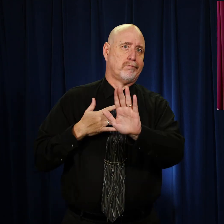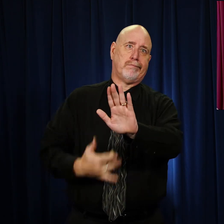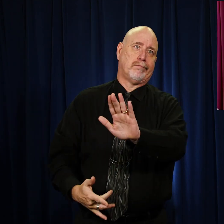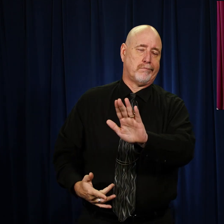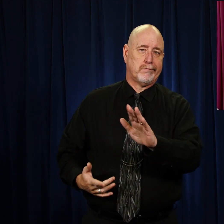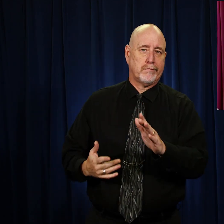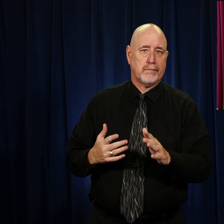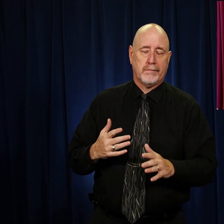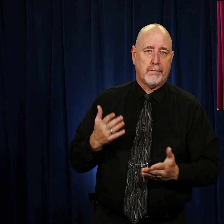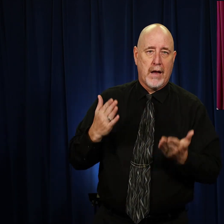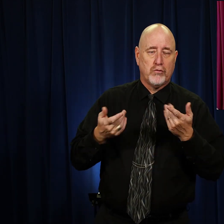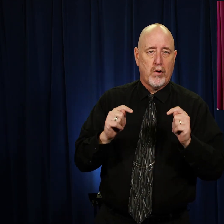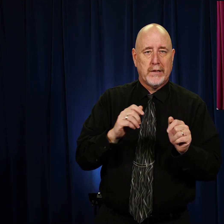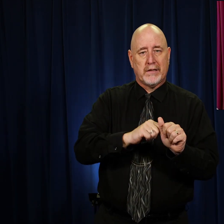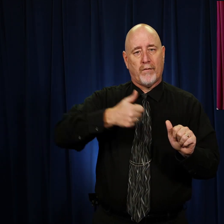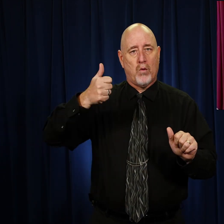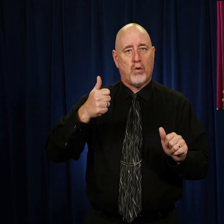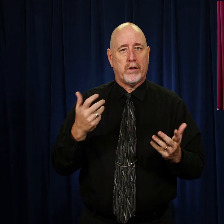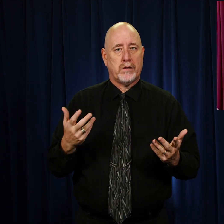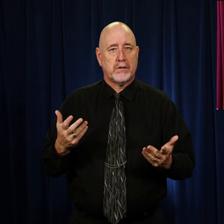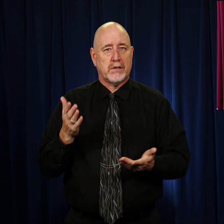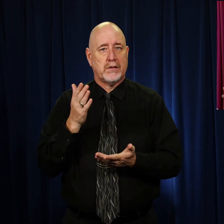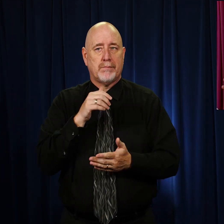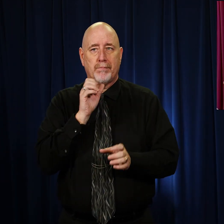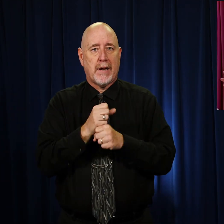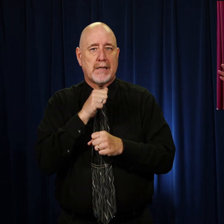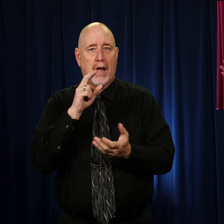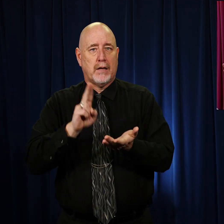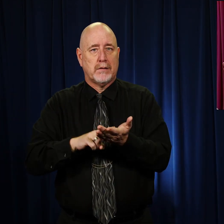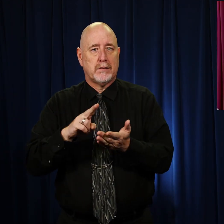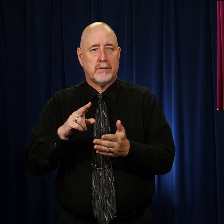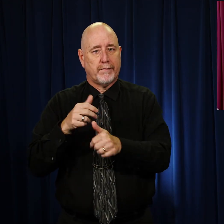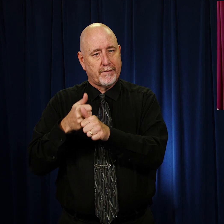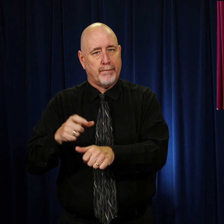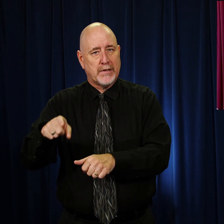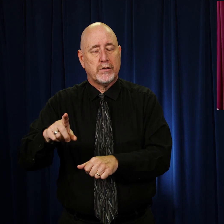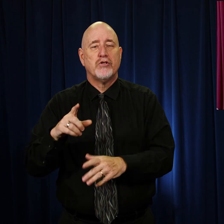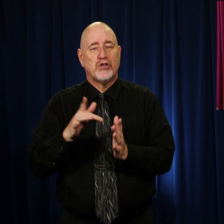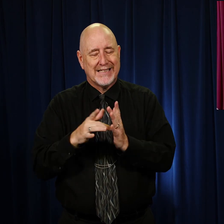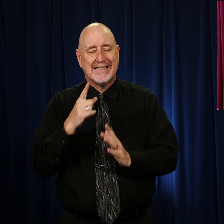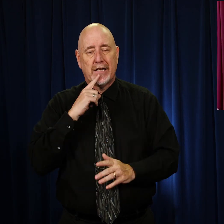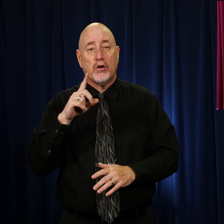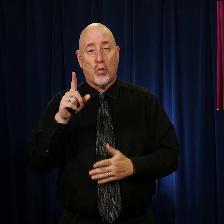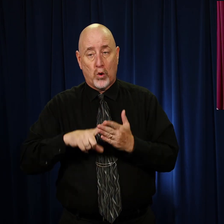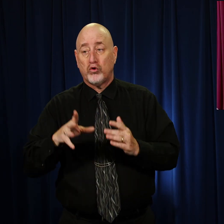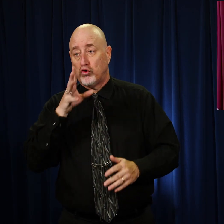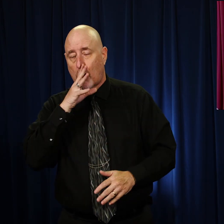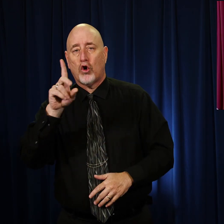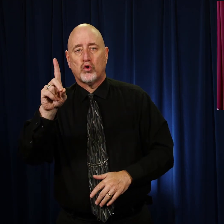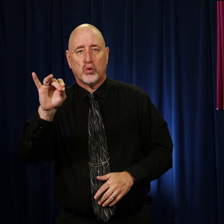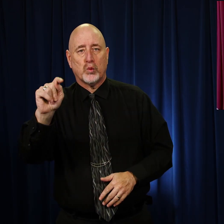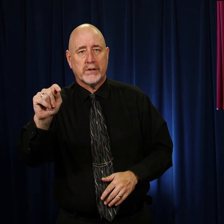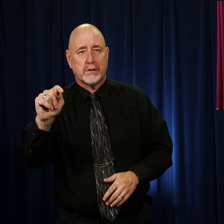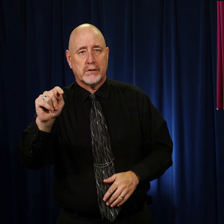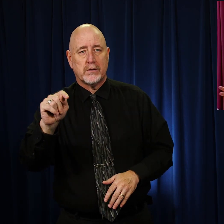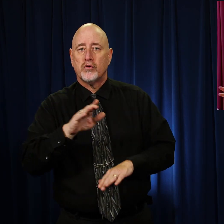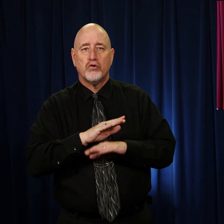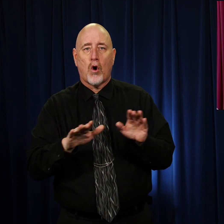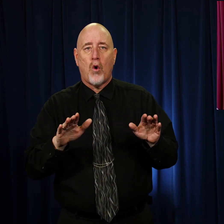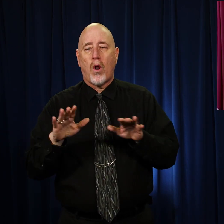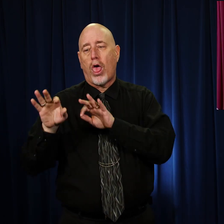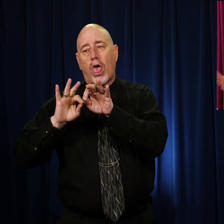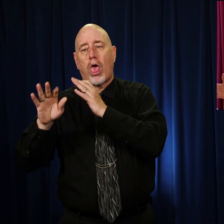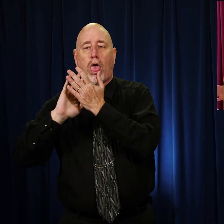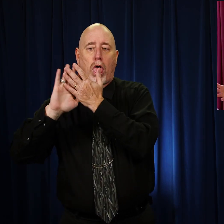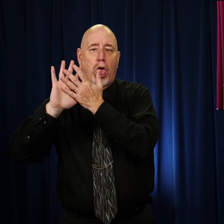of things that someone might try today. It's not binding. Jesus says, let your yes be yes. You say you're going to do something. Don't